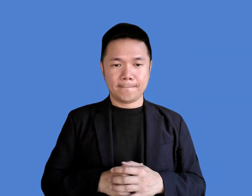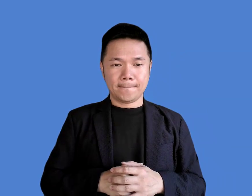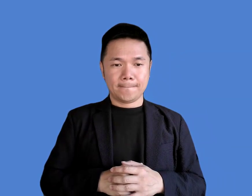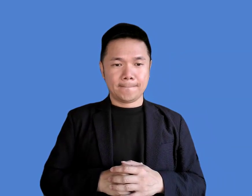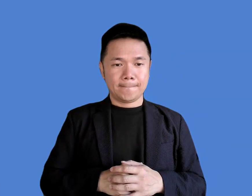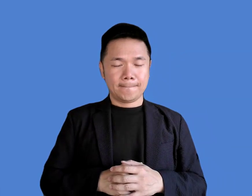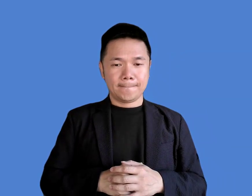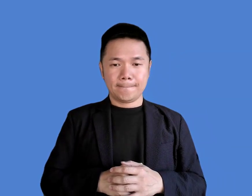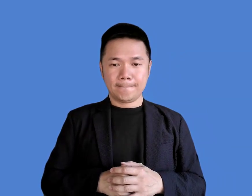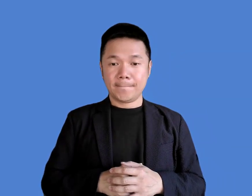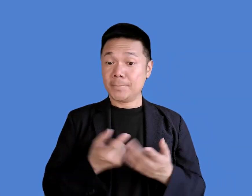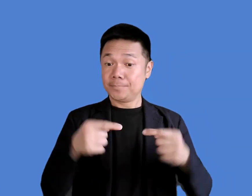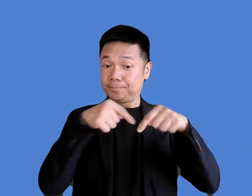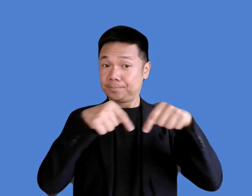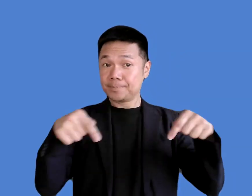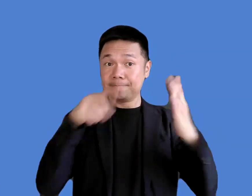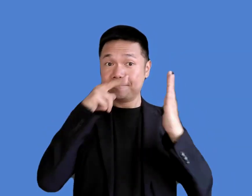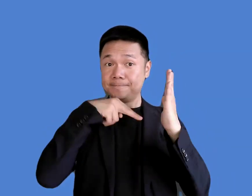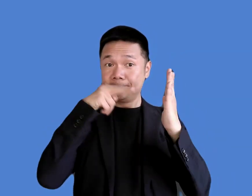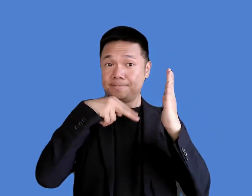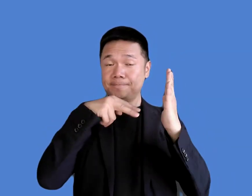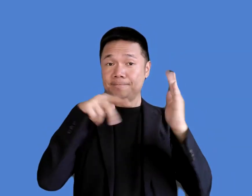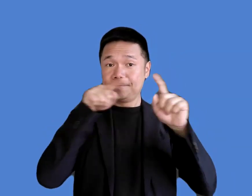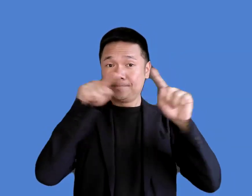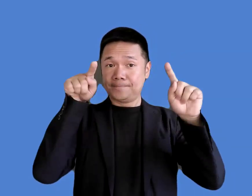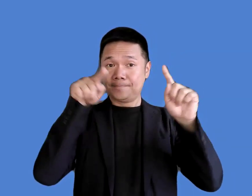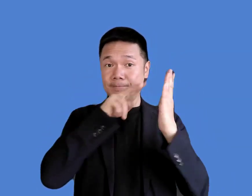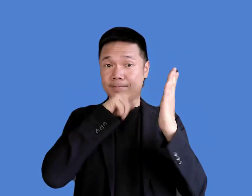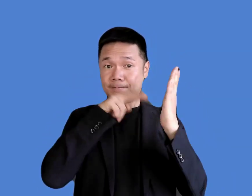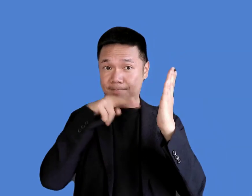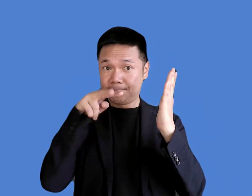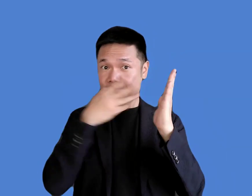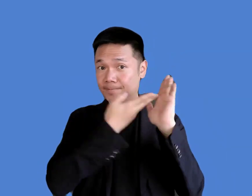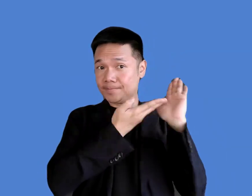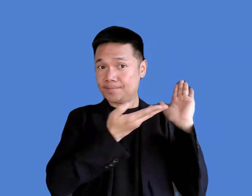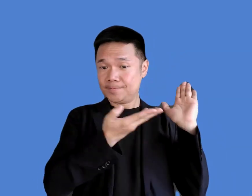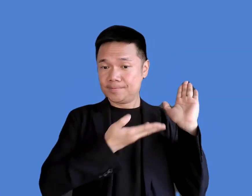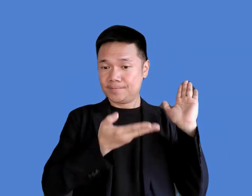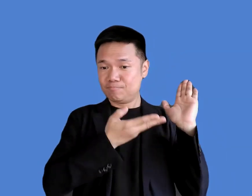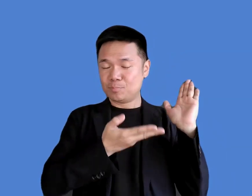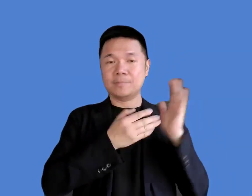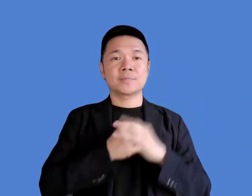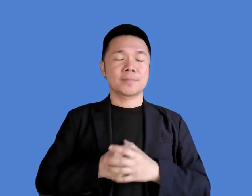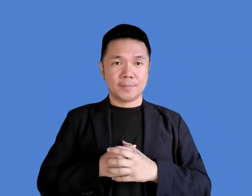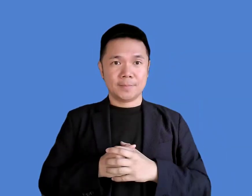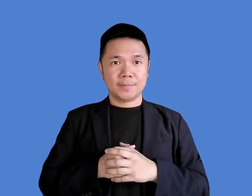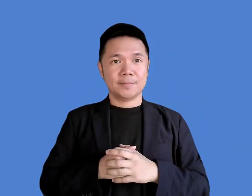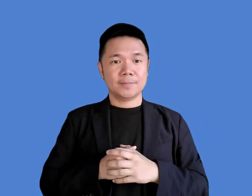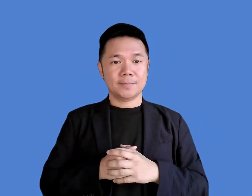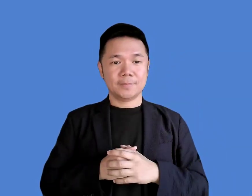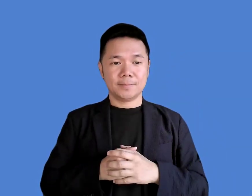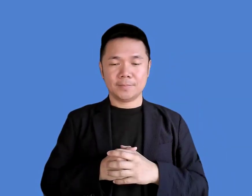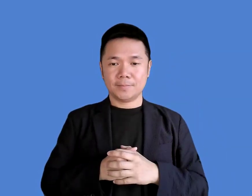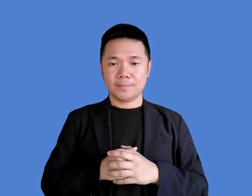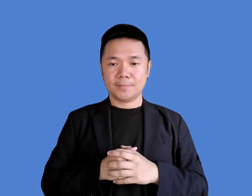Okay. Strengthen diversity and inclusion, particularly on racial discrimination, gender stereotypes.